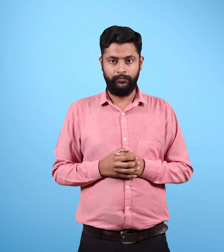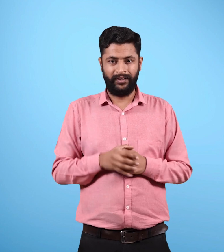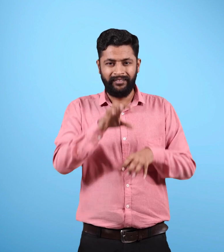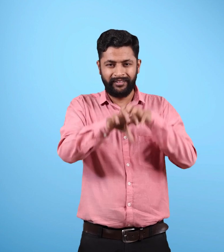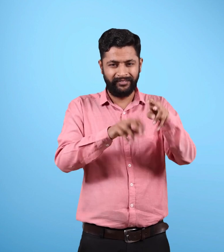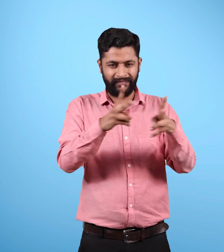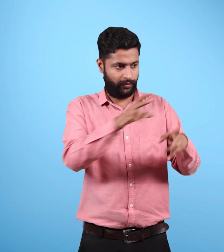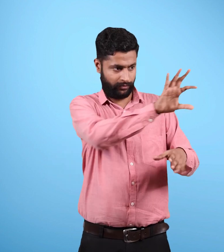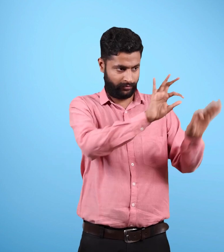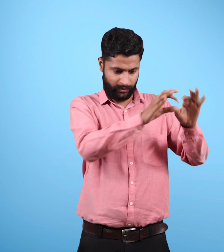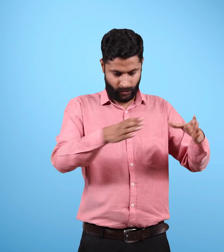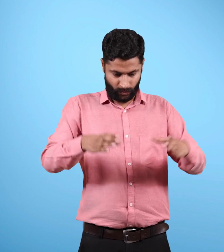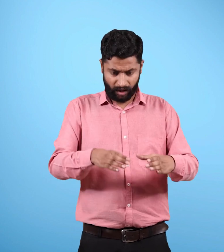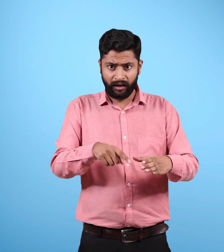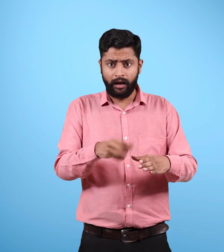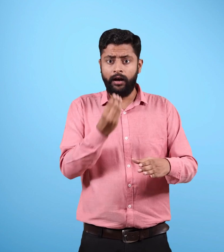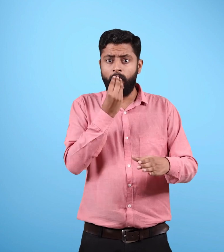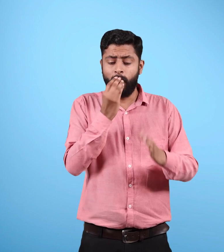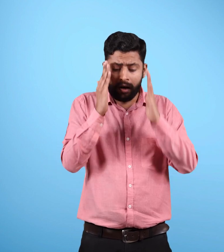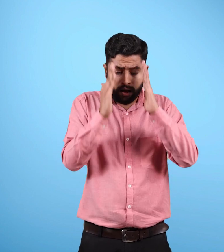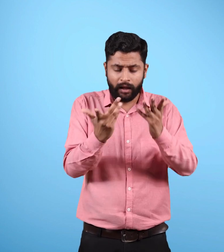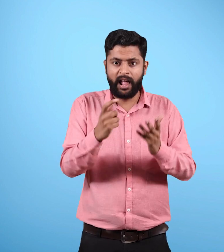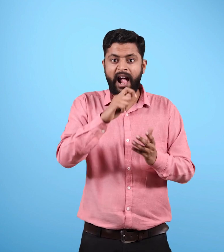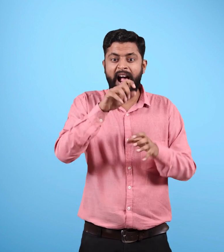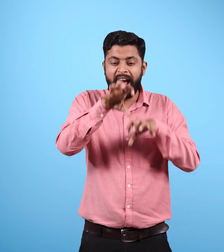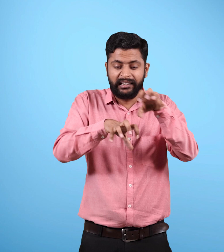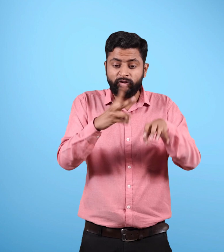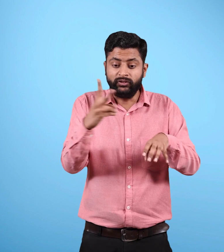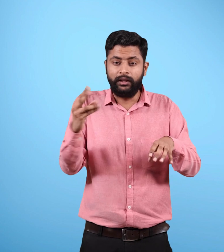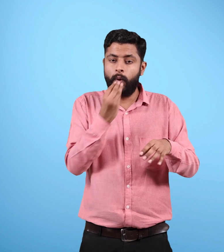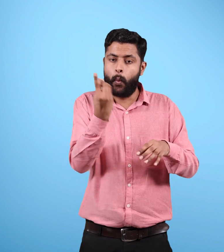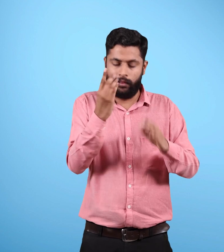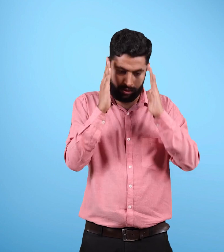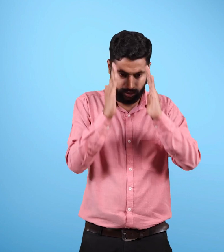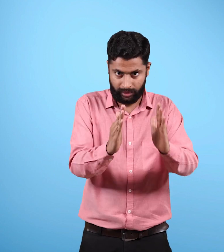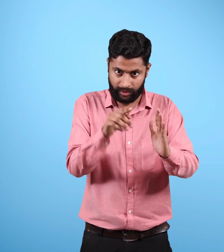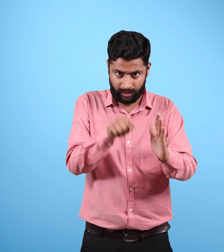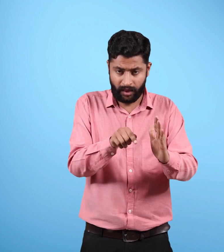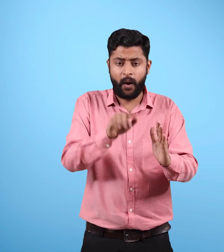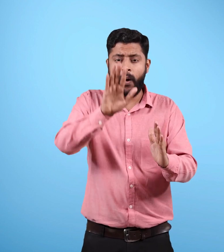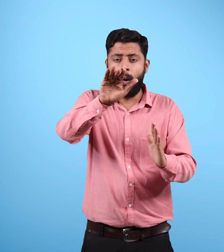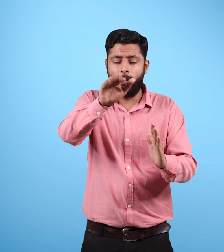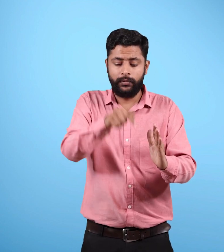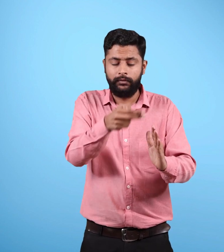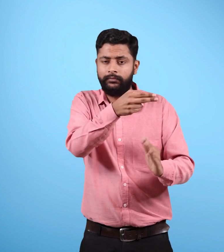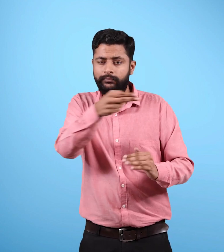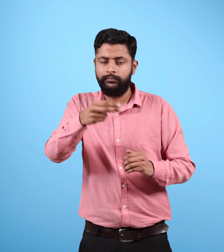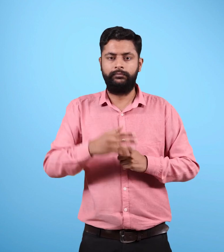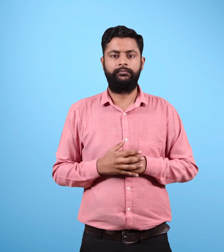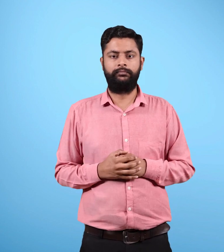There are some animals which eat other animals. Place these in group 2. These animals